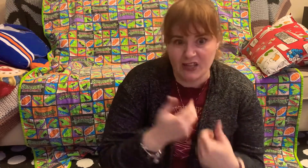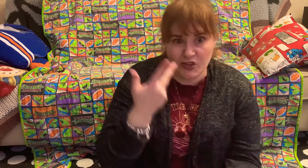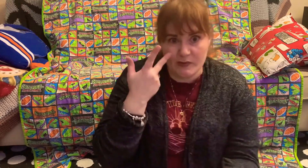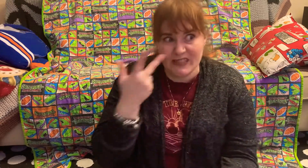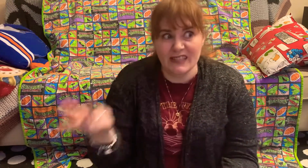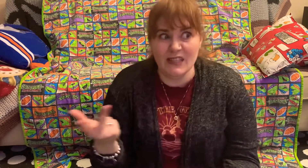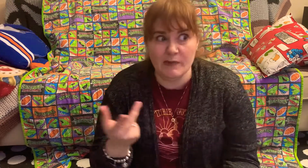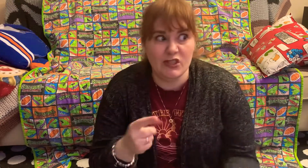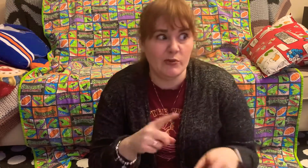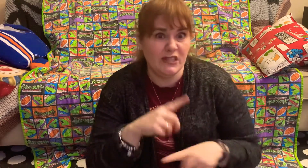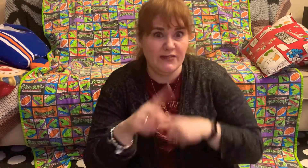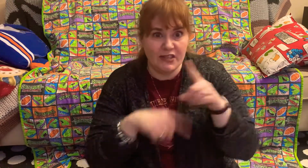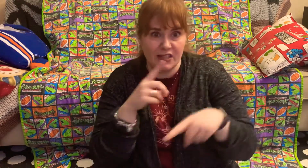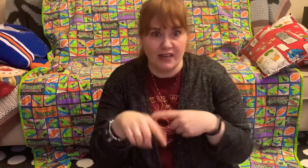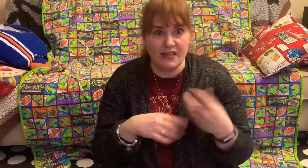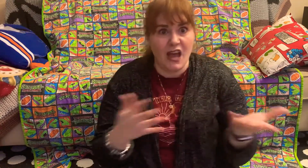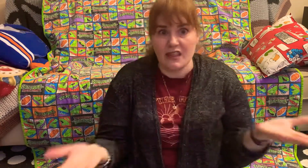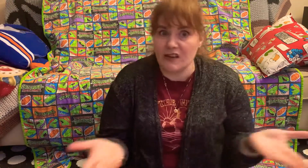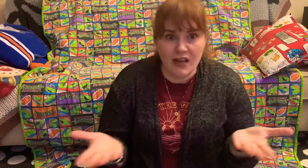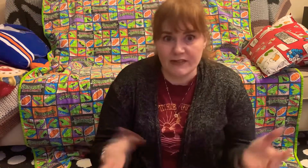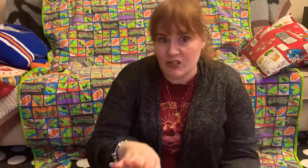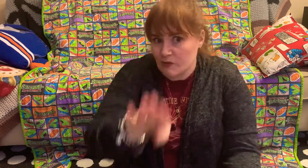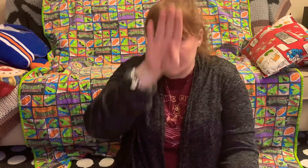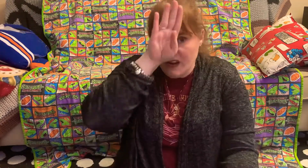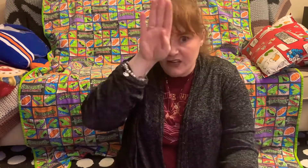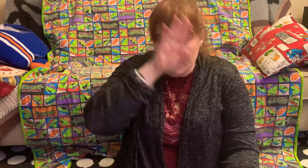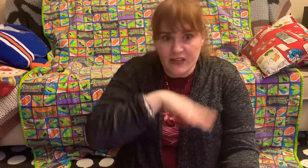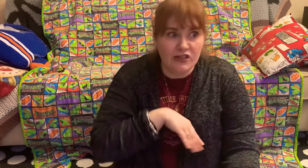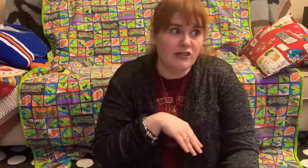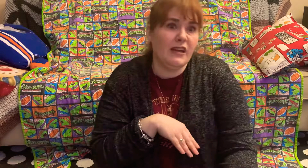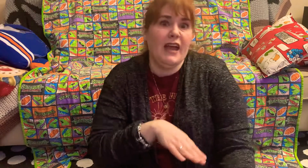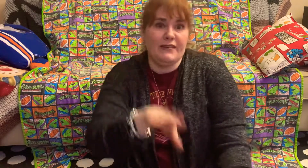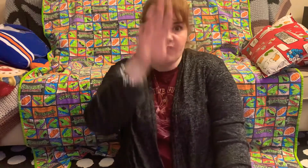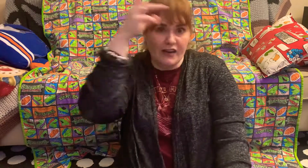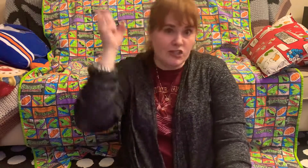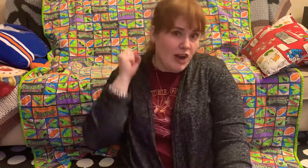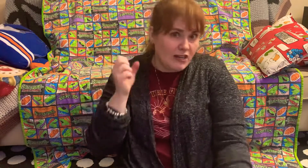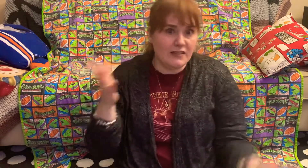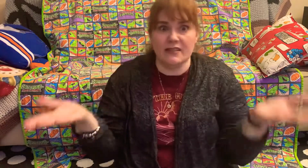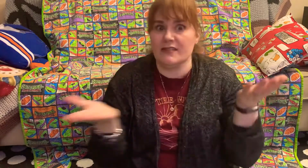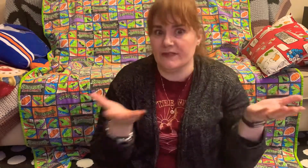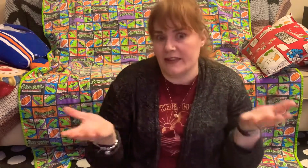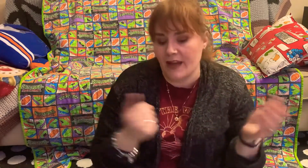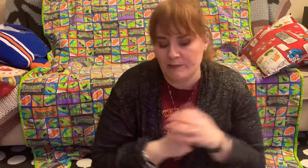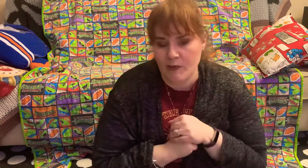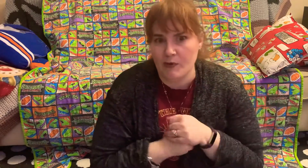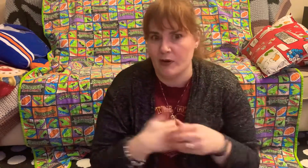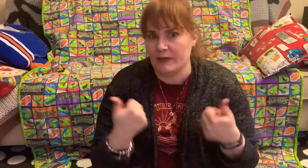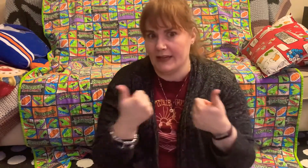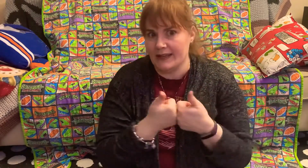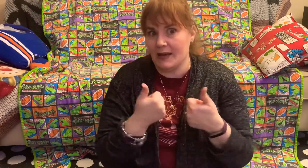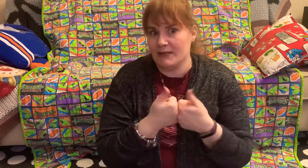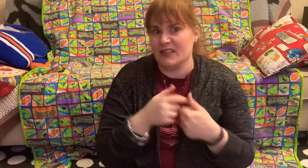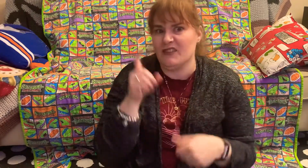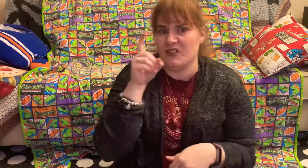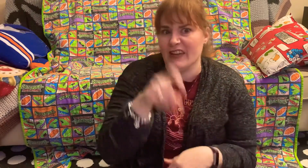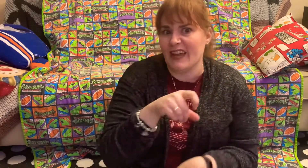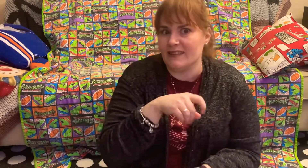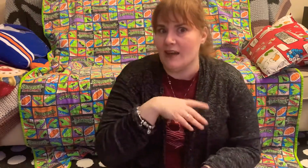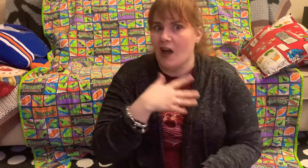you've been seeing me doing different signs that all have to do with firefighters and fire trucks and stuff like that. We're gonna play a game to see if you can guess what